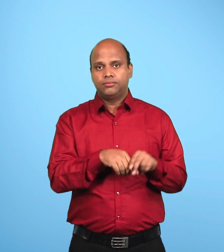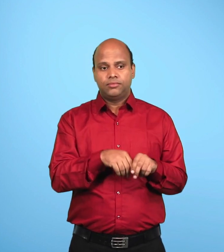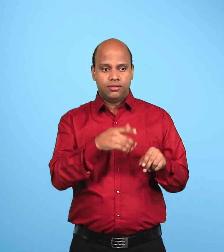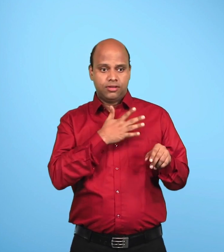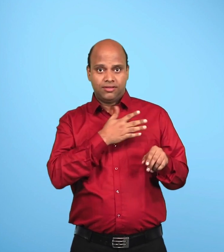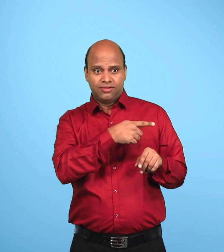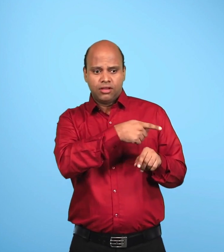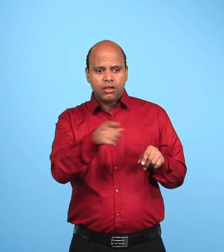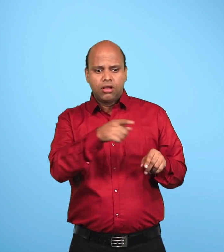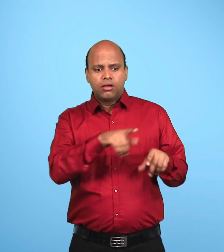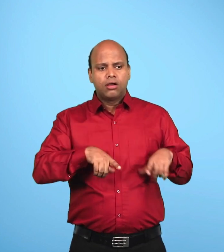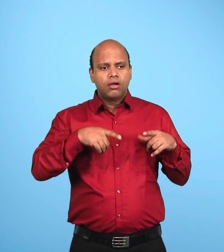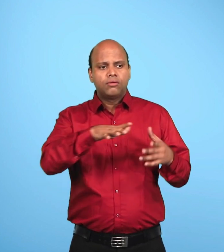surroundings where they live.